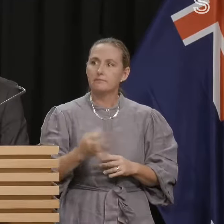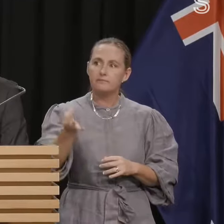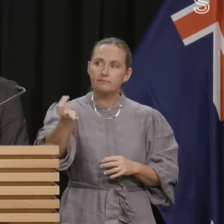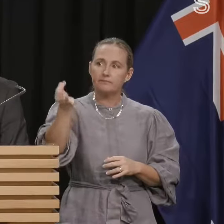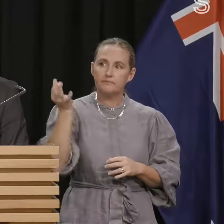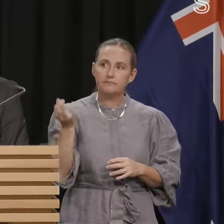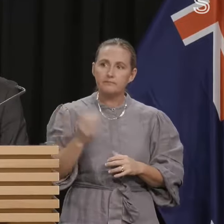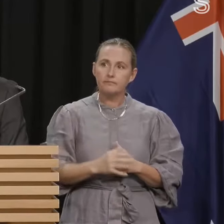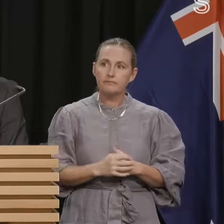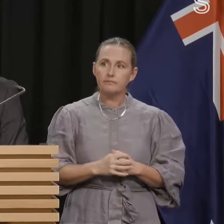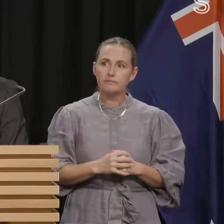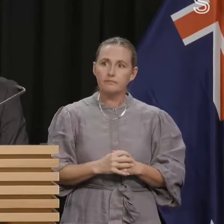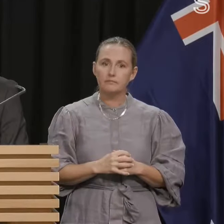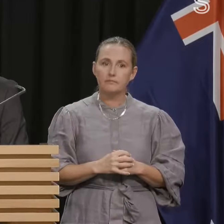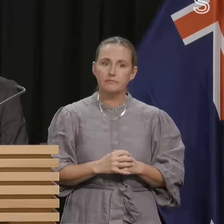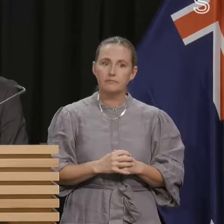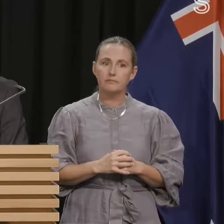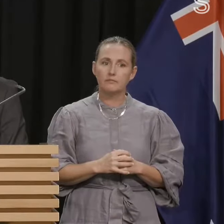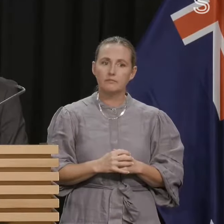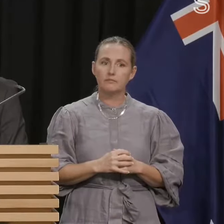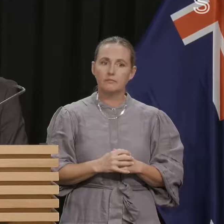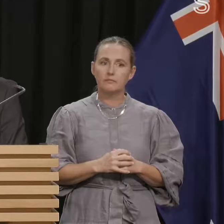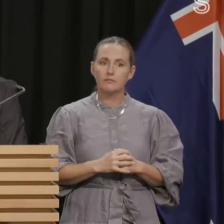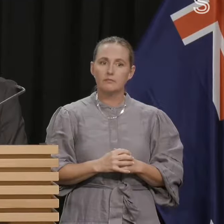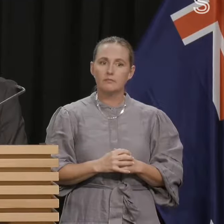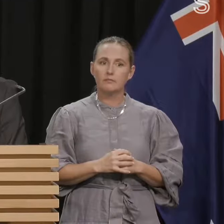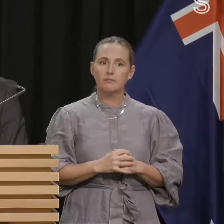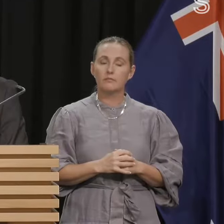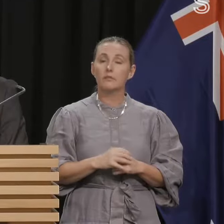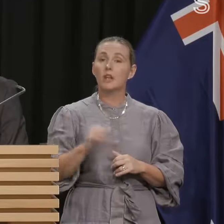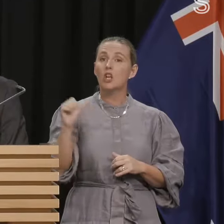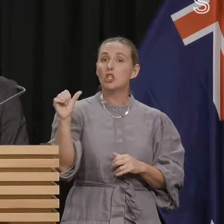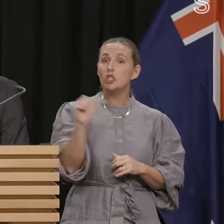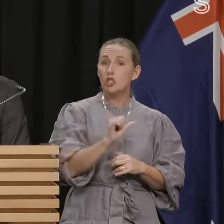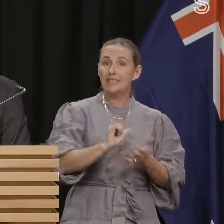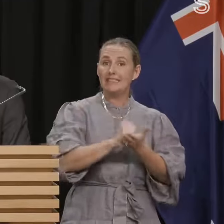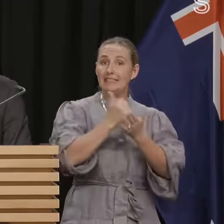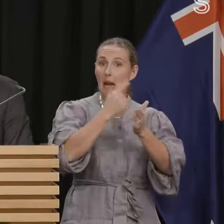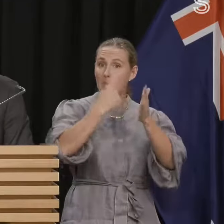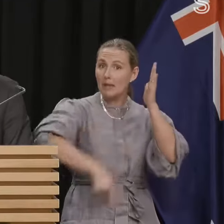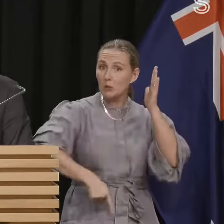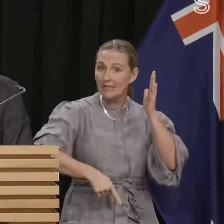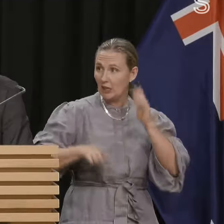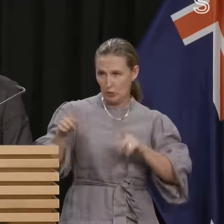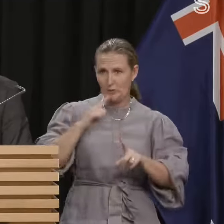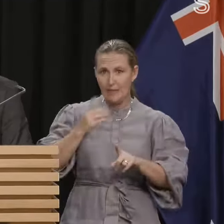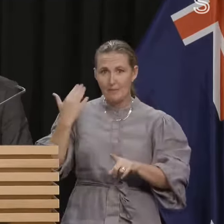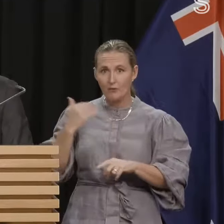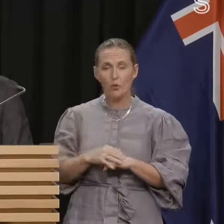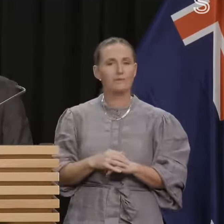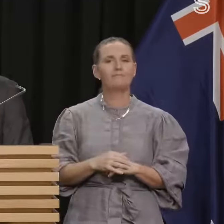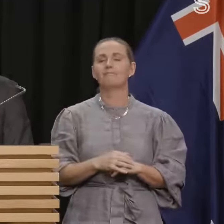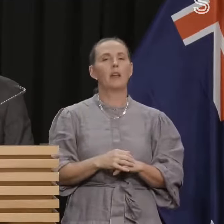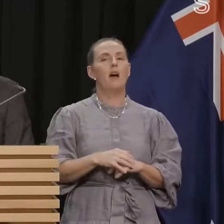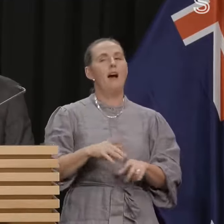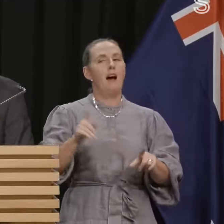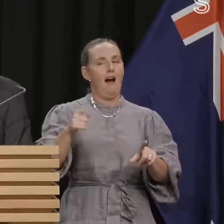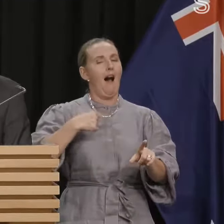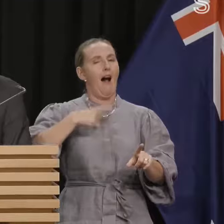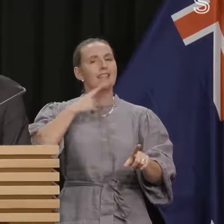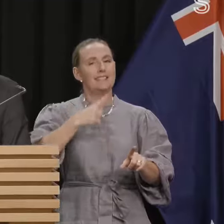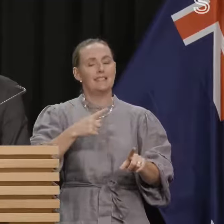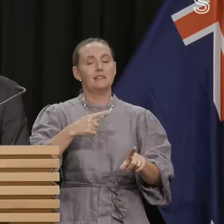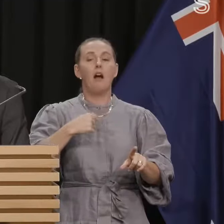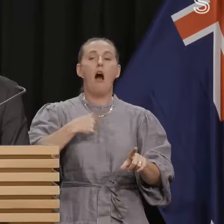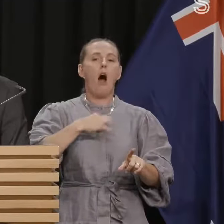Prime Minister, that's what you said when you were the Minister responsible for state services. I think what I said was I wouldn't rule that out, and